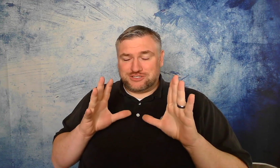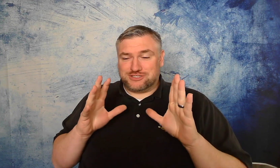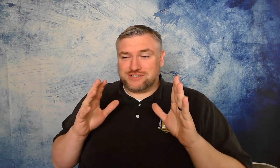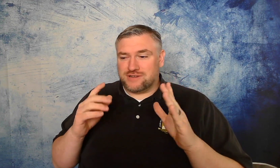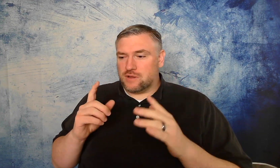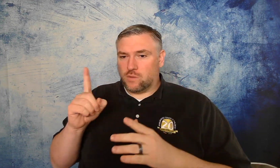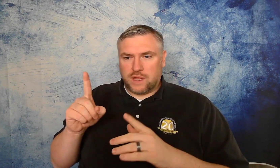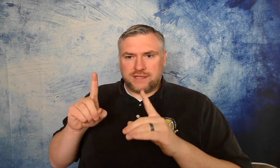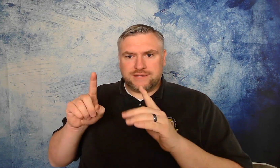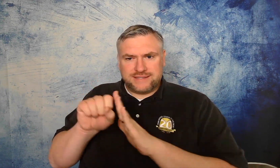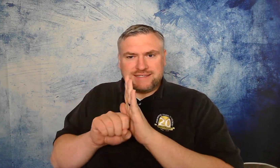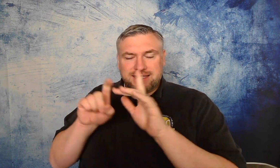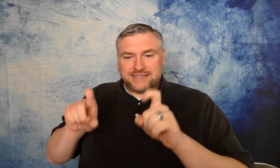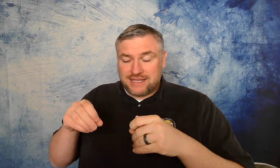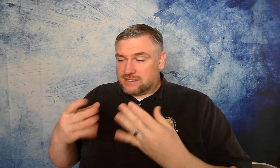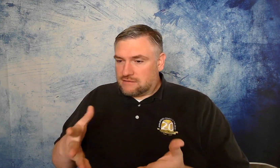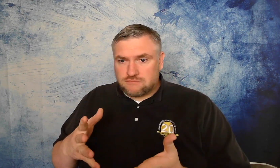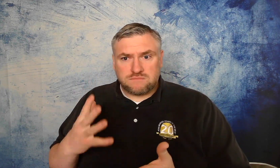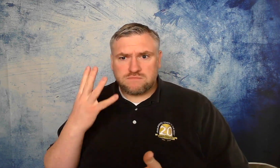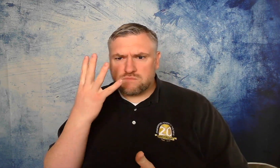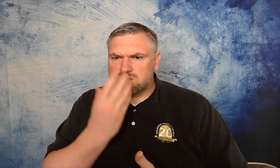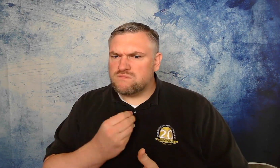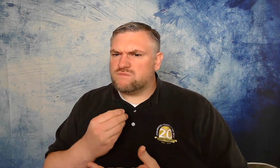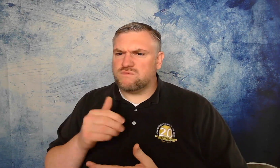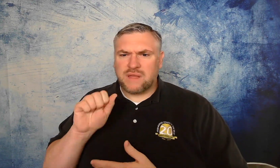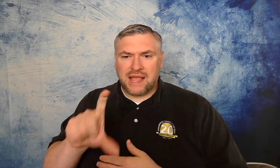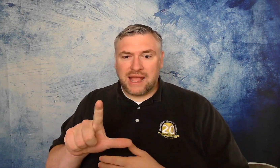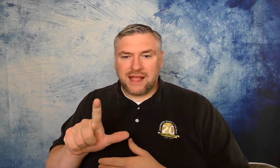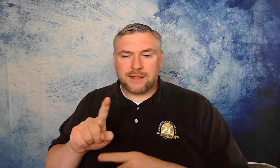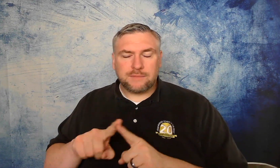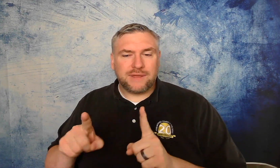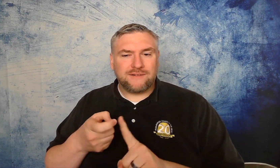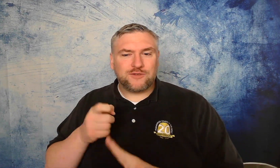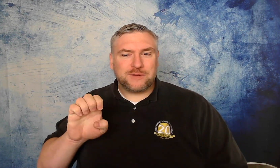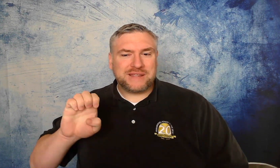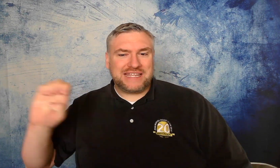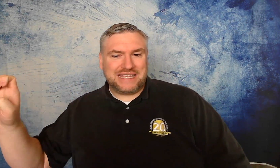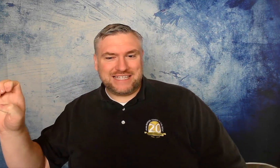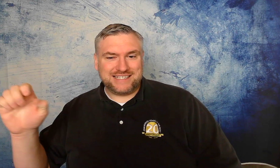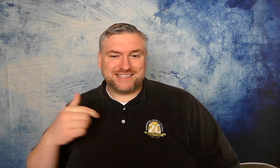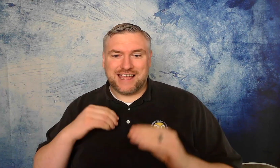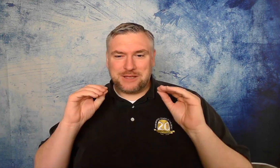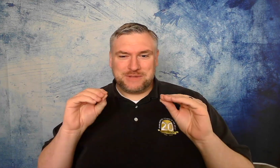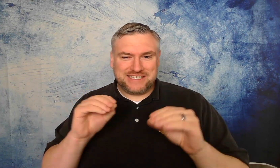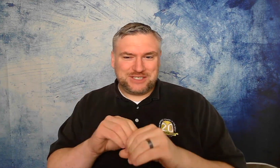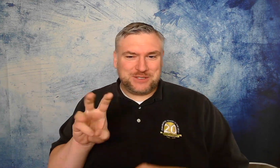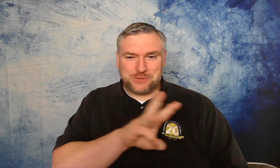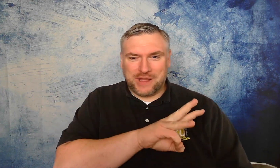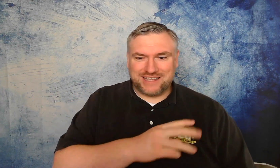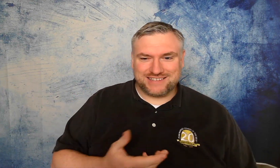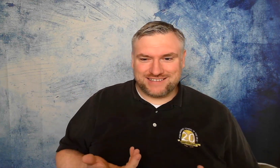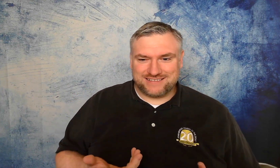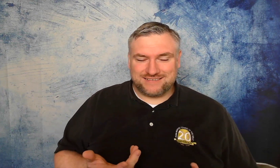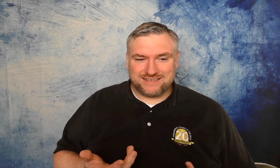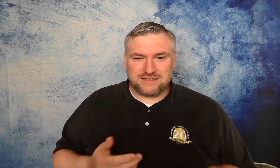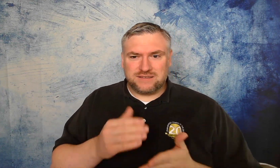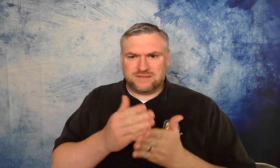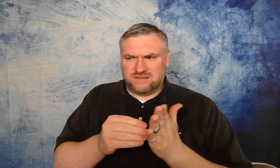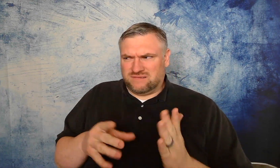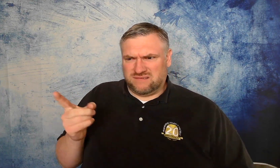experience as a teacher. One state test had beautiful ASL videos, but it was from the east, and we were in the west.